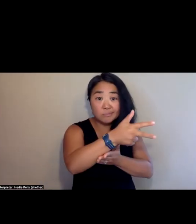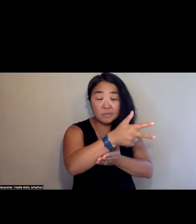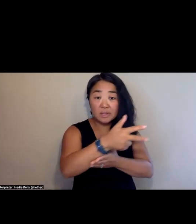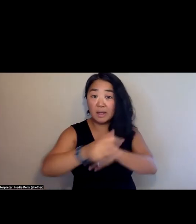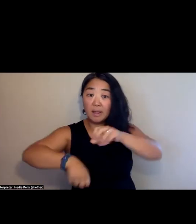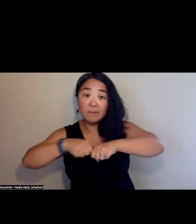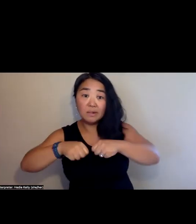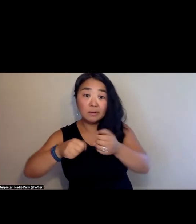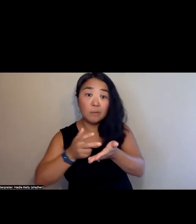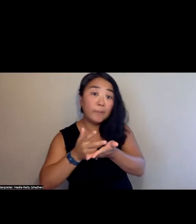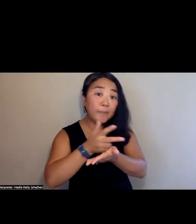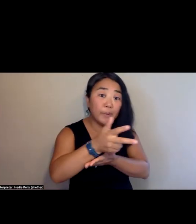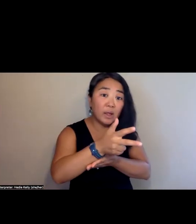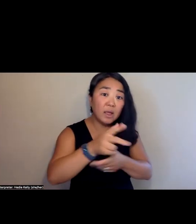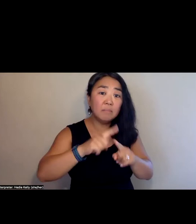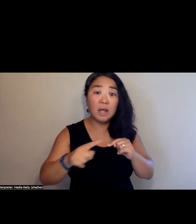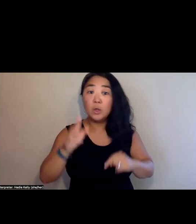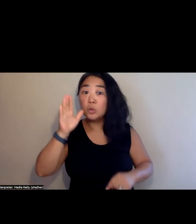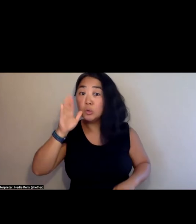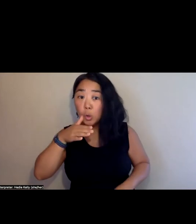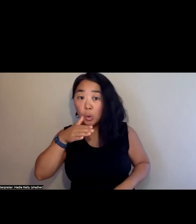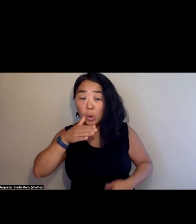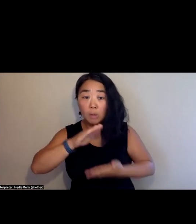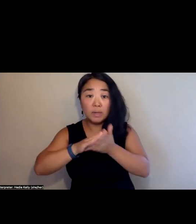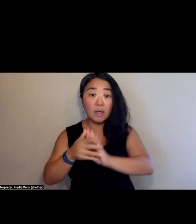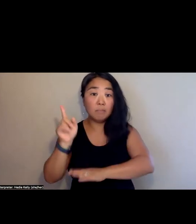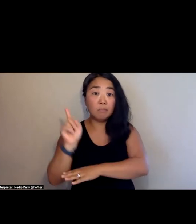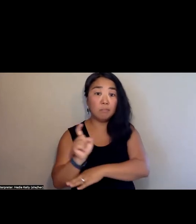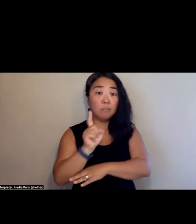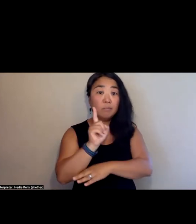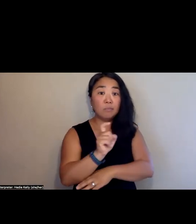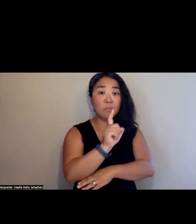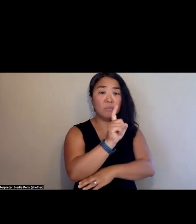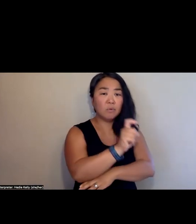slow down and walk, all of the little details will jump out at us.